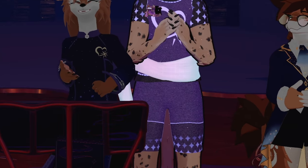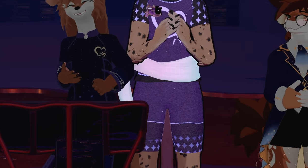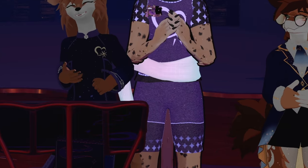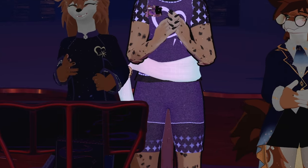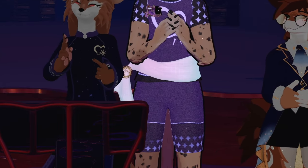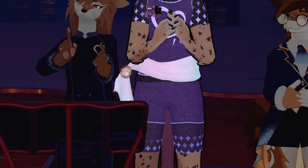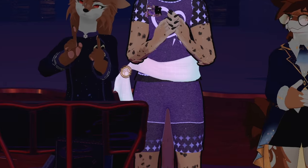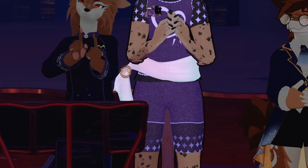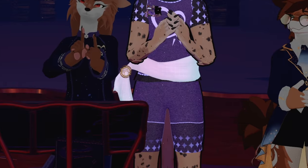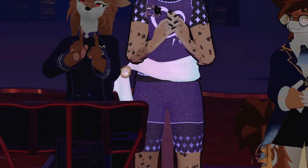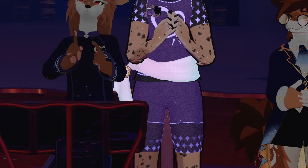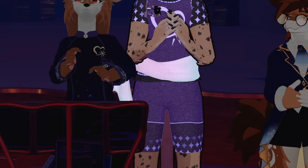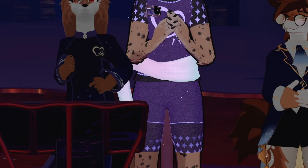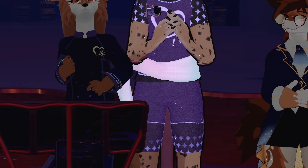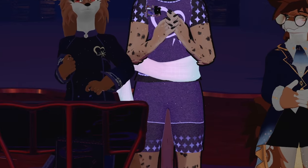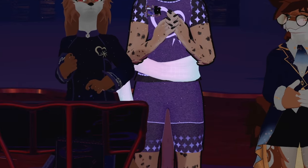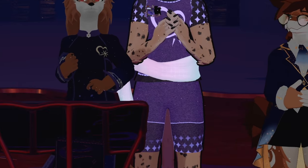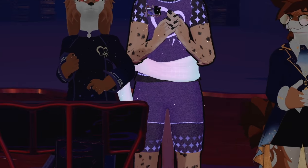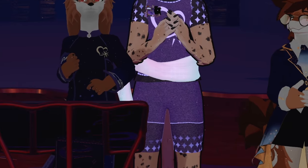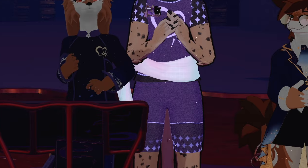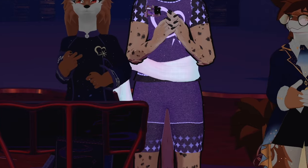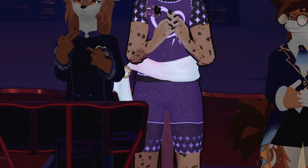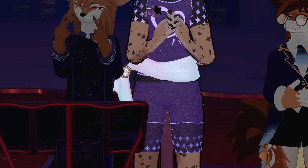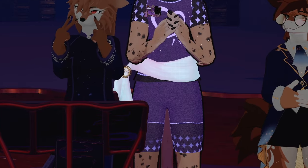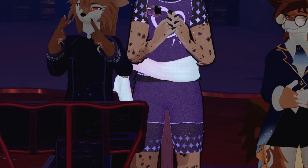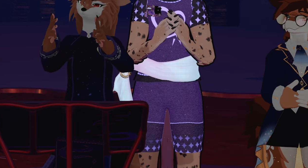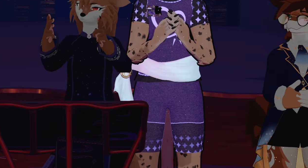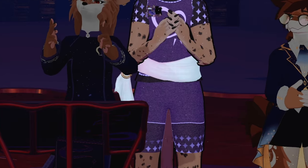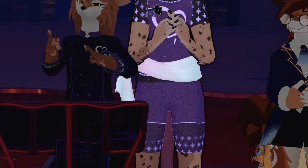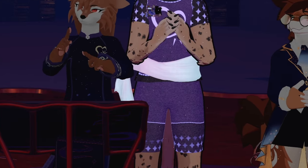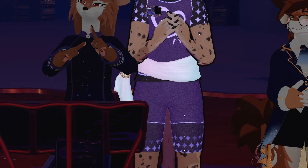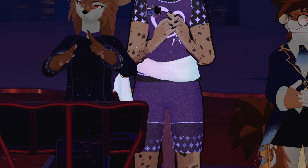Also driving for a car, eating, again, all very visual signs.